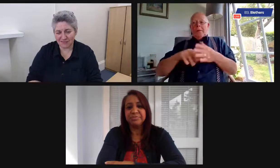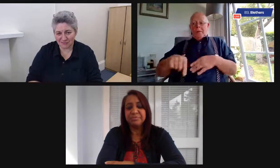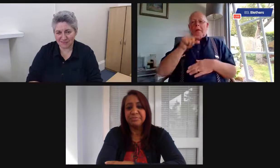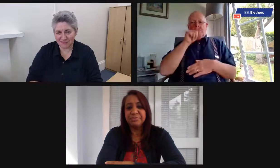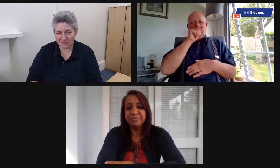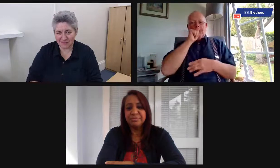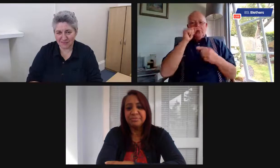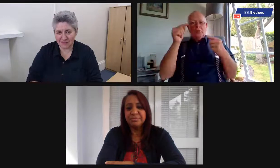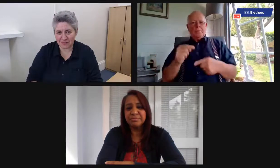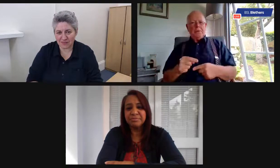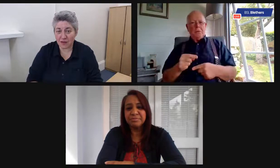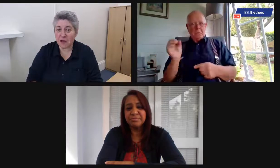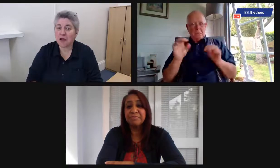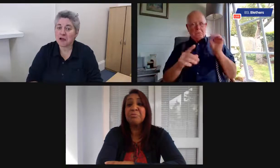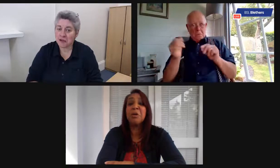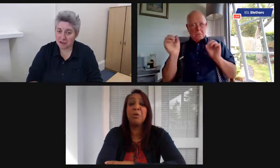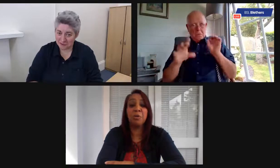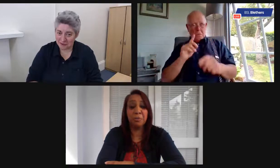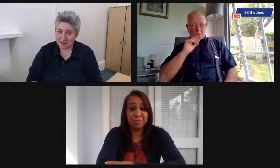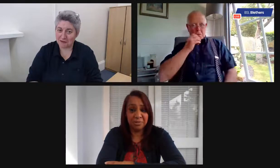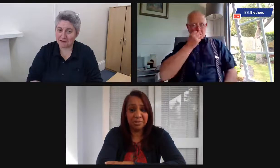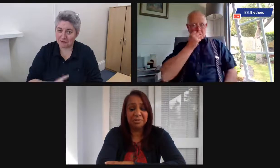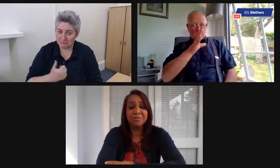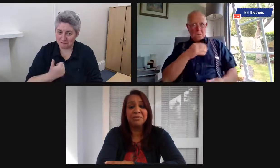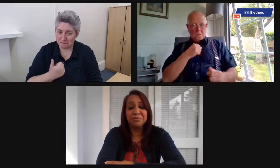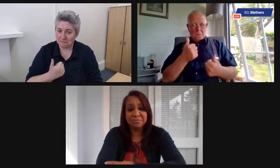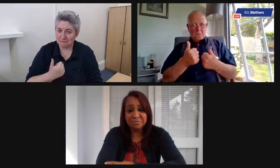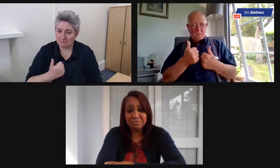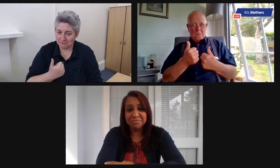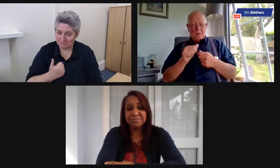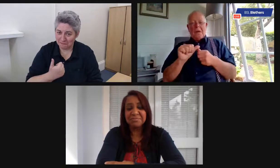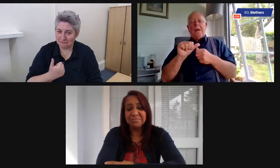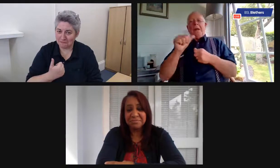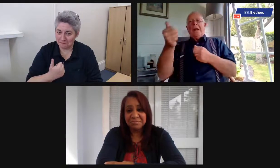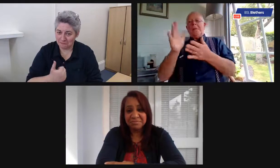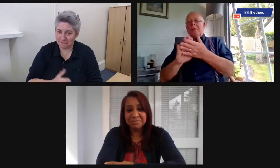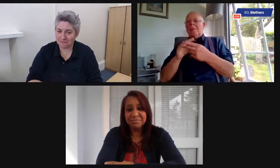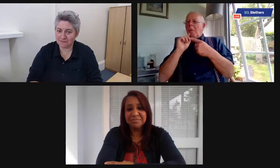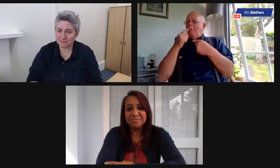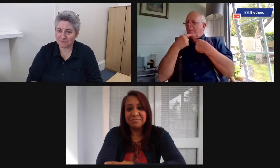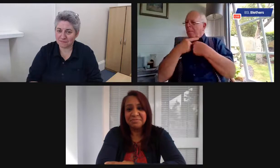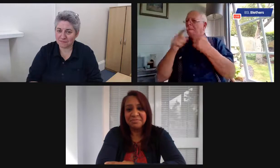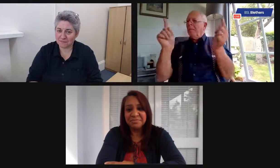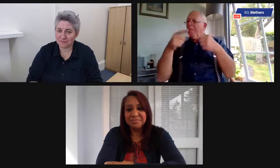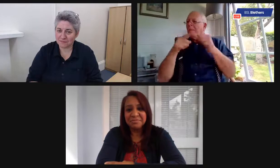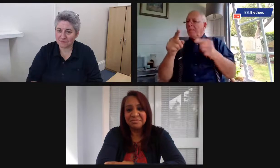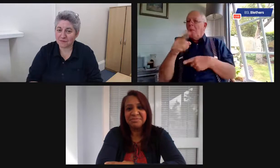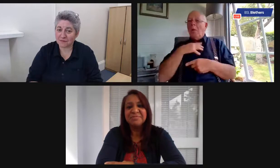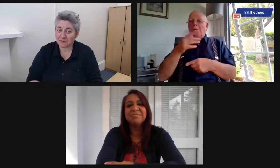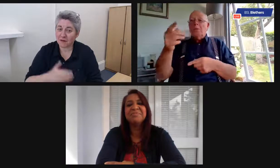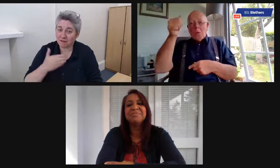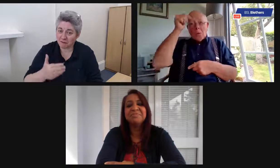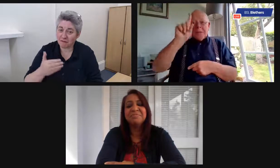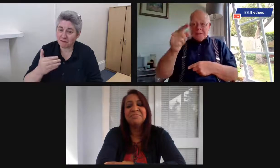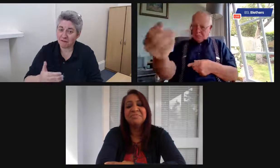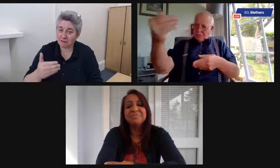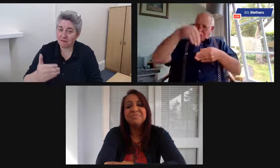just gone by. Now we're having a bird competition at the moment. That's Ooh. open. We've got some lovely contributions coming in already, some lovely